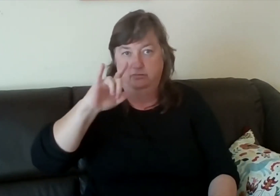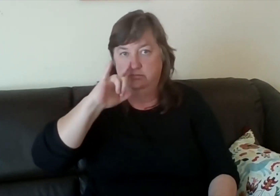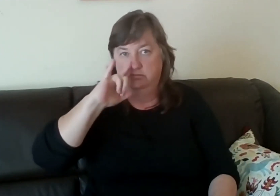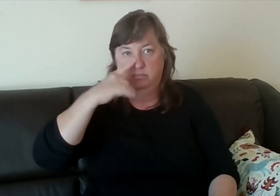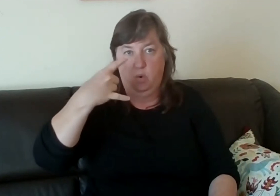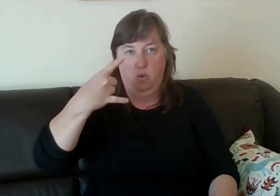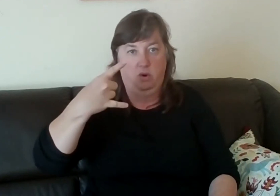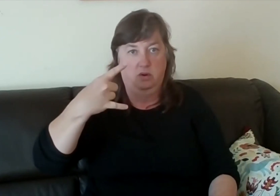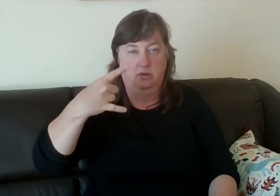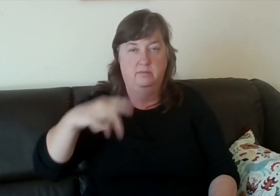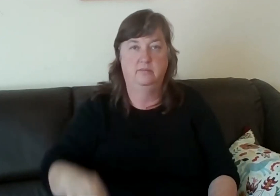Bored.